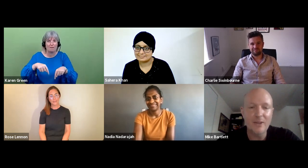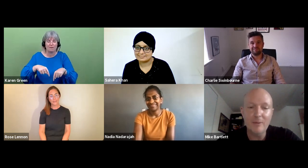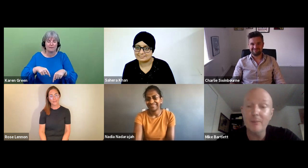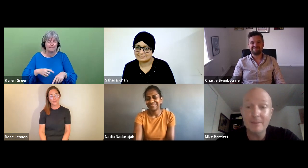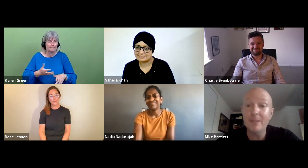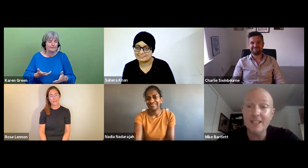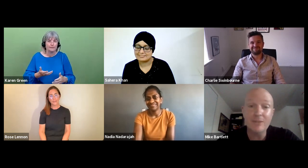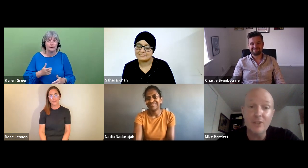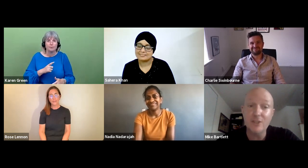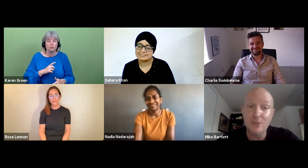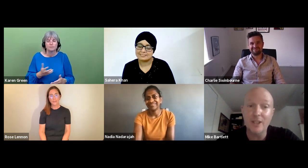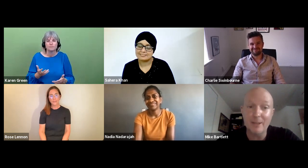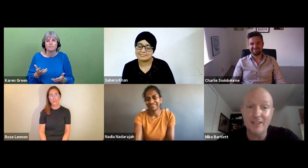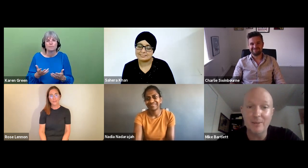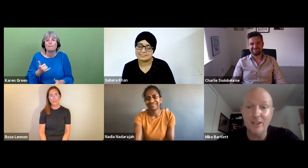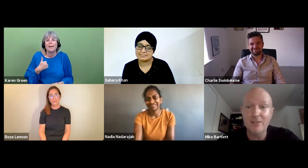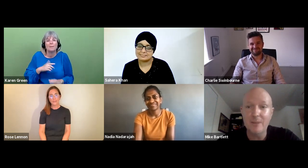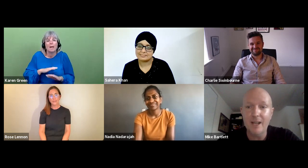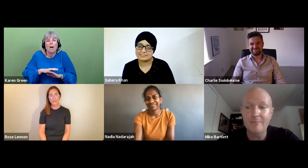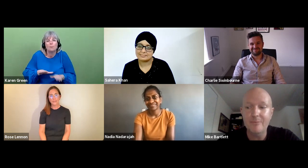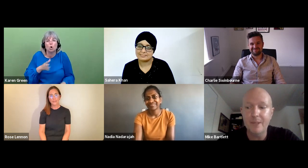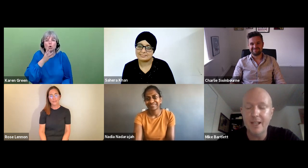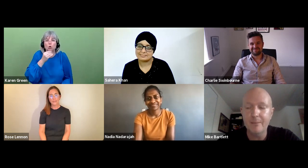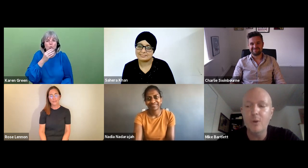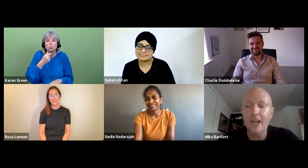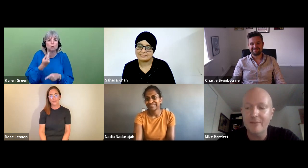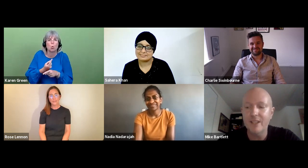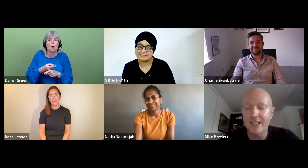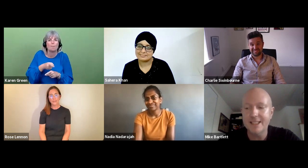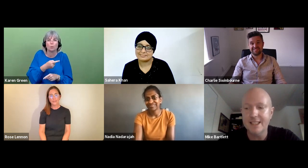not, but mainly because I'm not used to talking about it, to be honest. But what I have learned is that